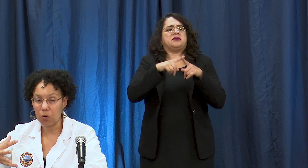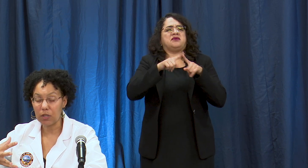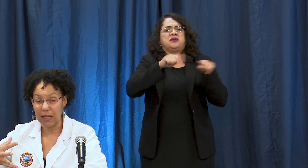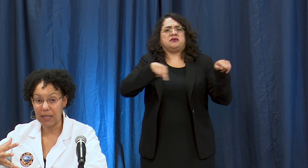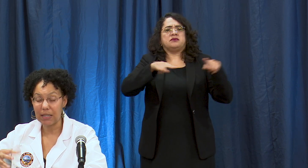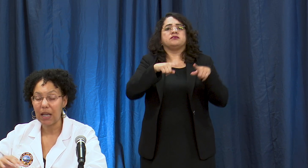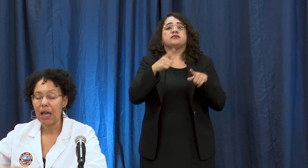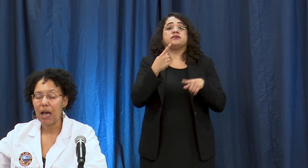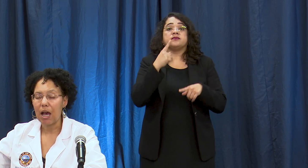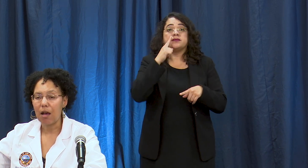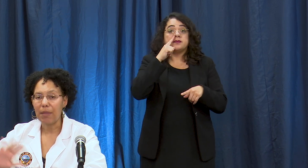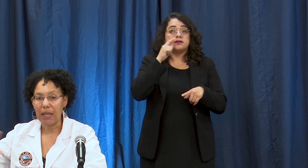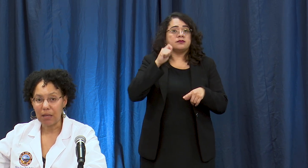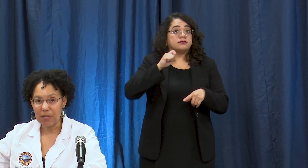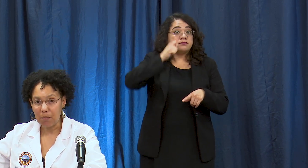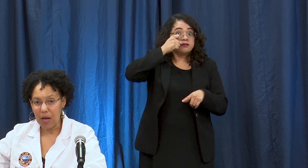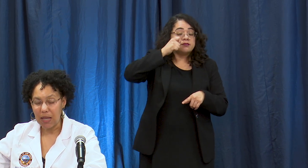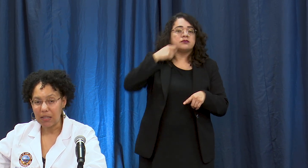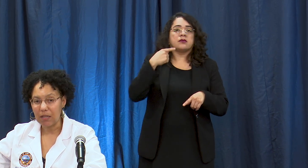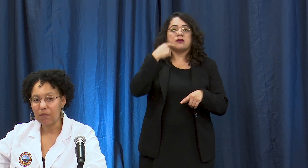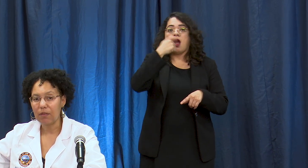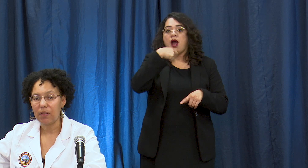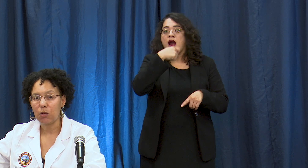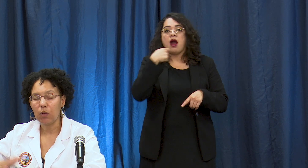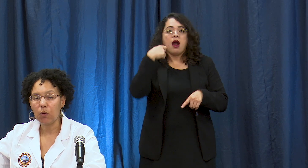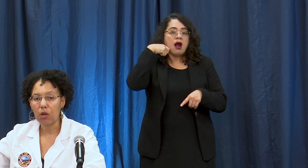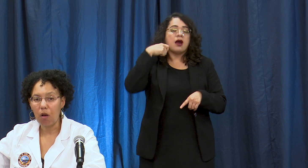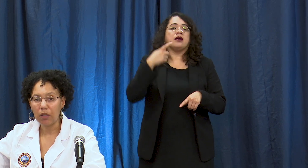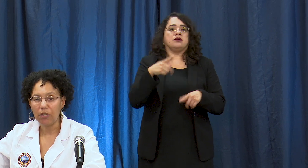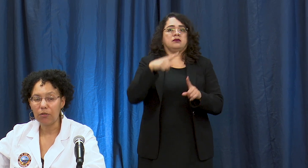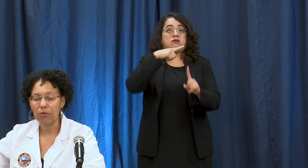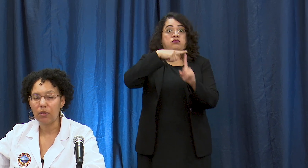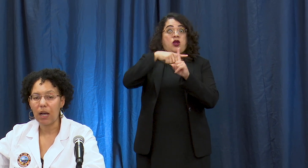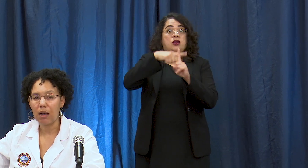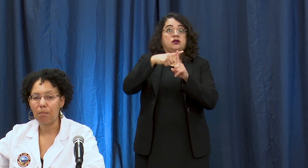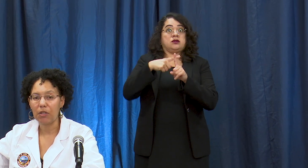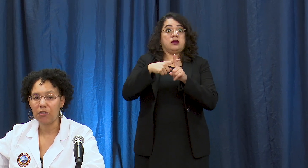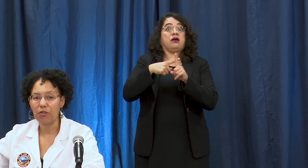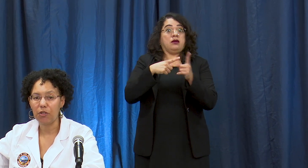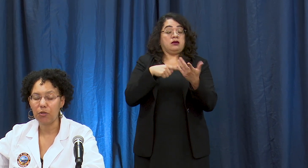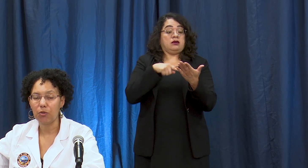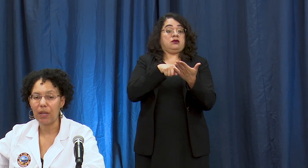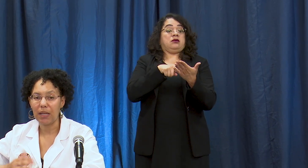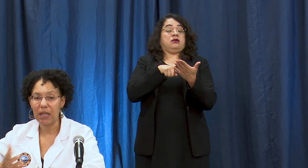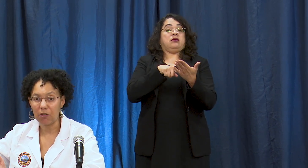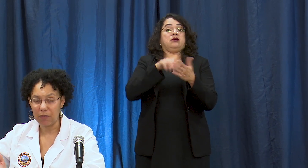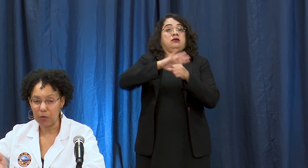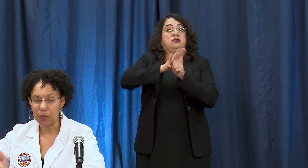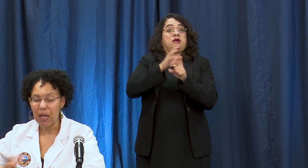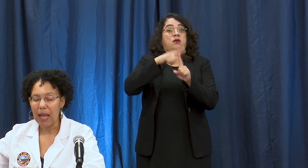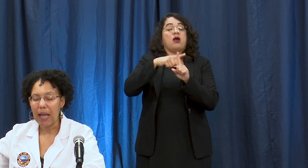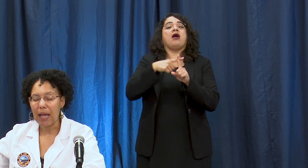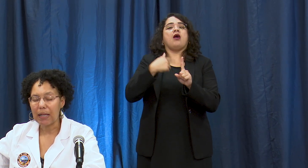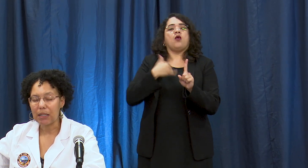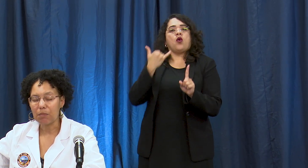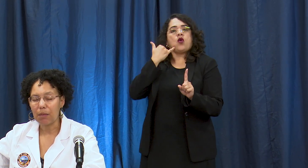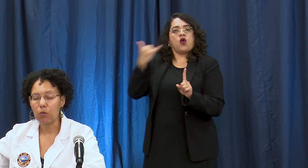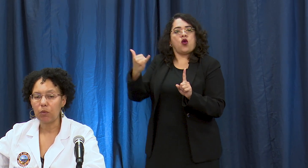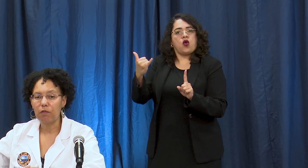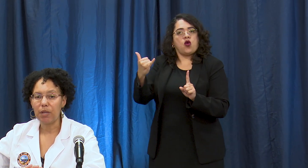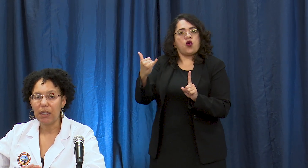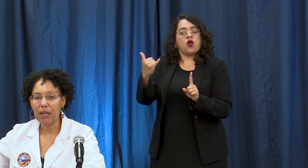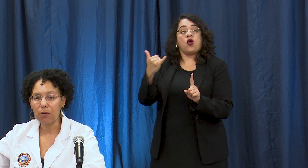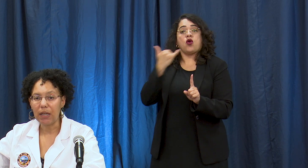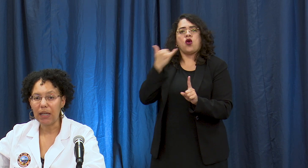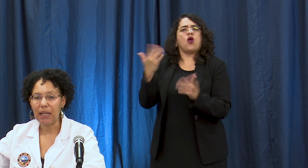the oral test, and it comes out positive, then we will call you to do an interview. And sometimes